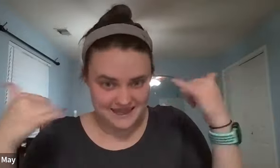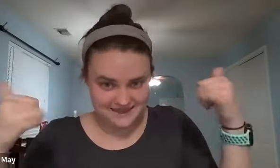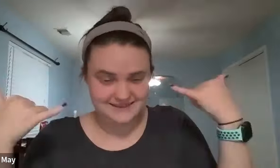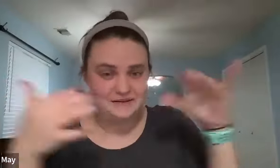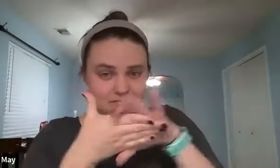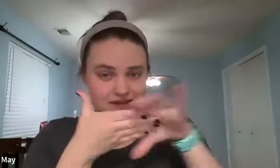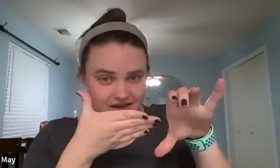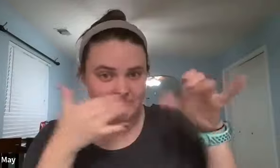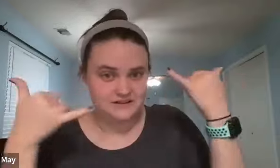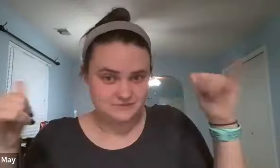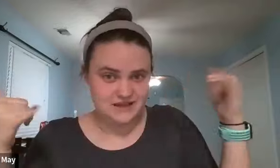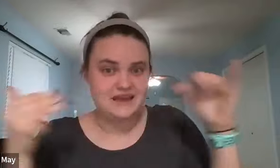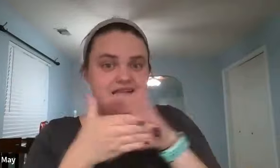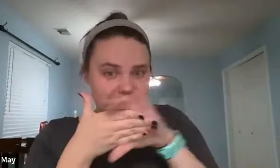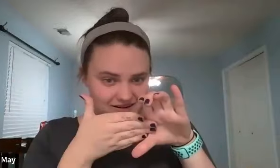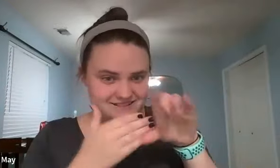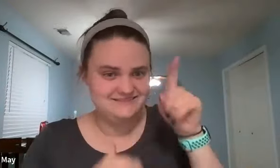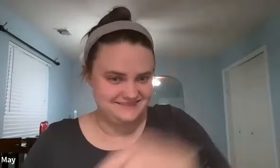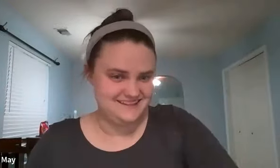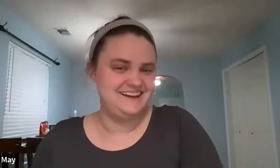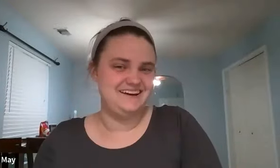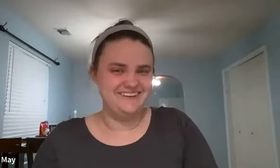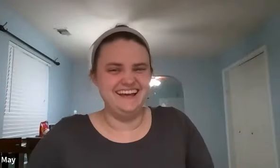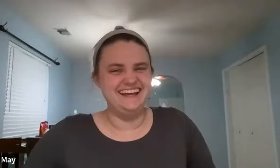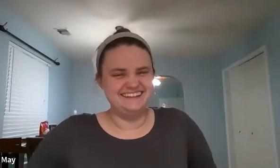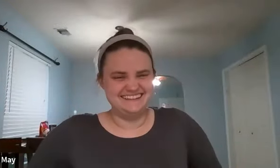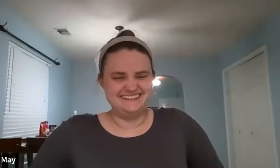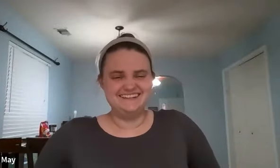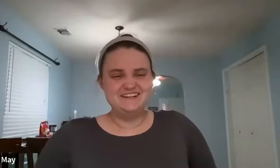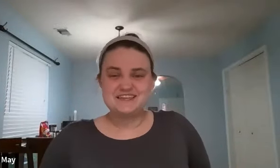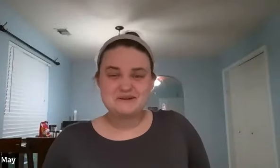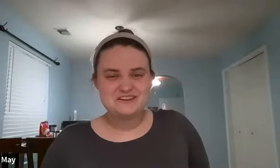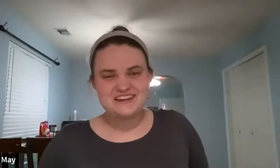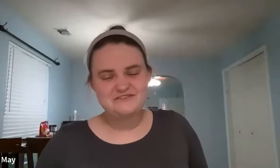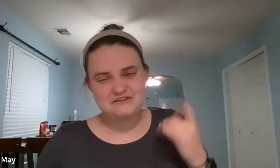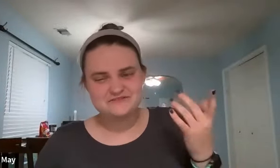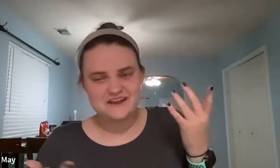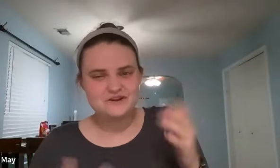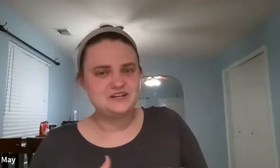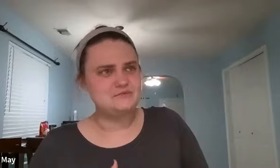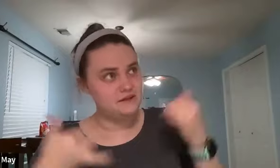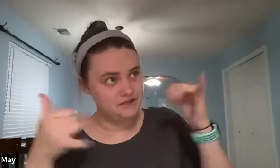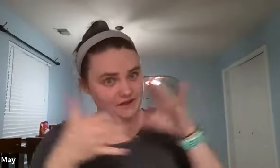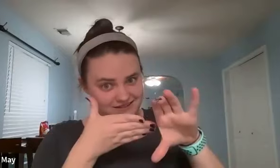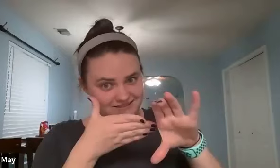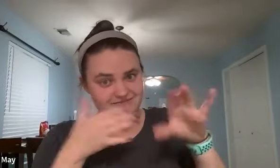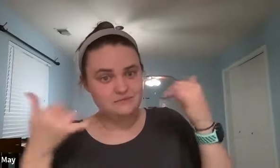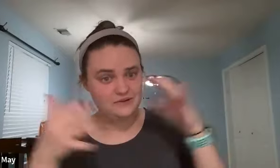play cards, play cards. There you go. So that way you can now, if you ever find a friend, you can be like, play cards. Want to play